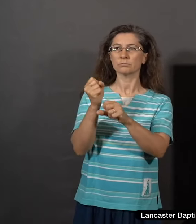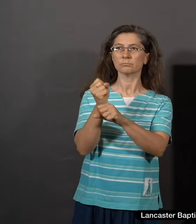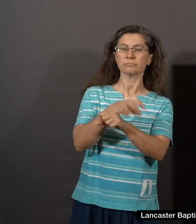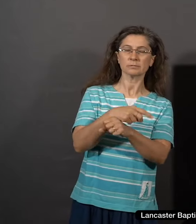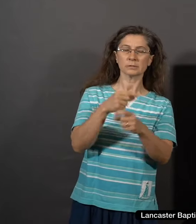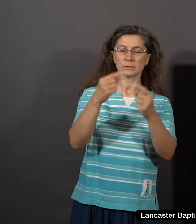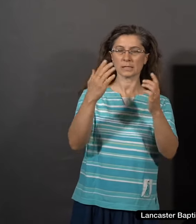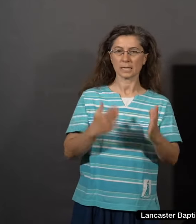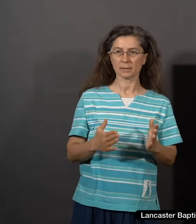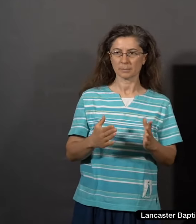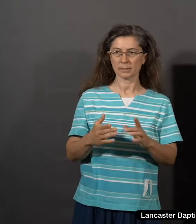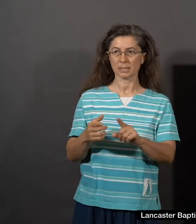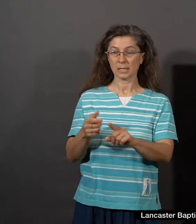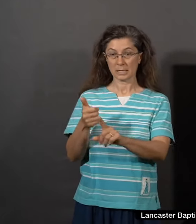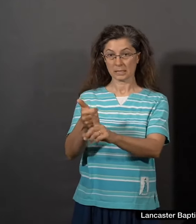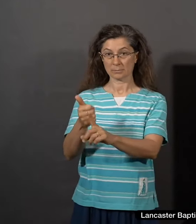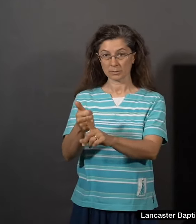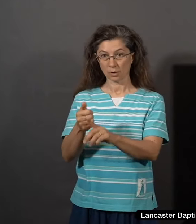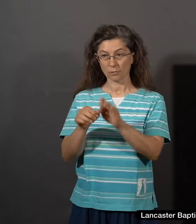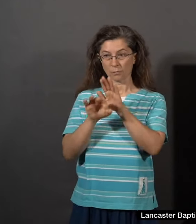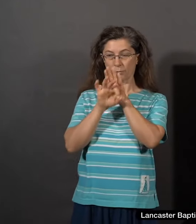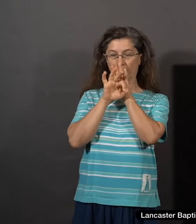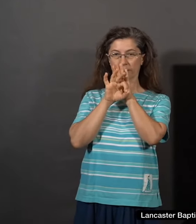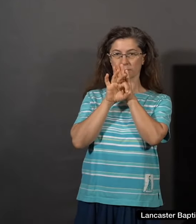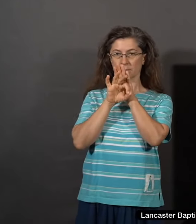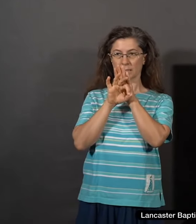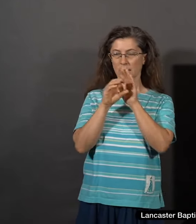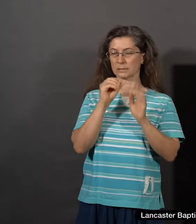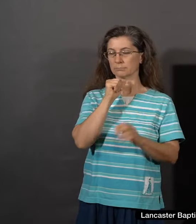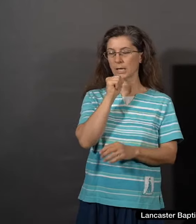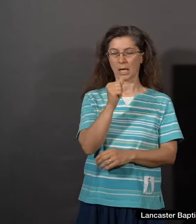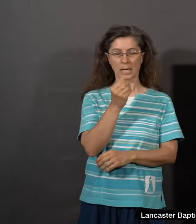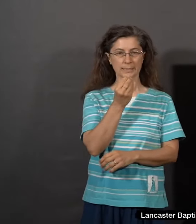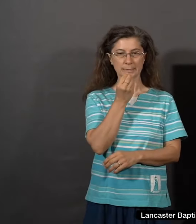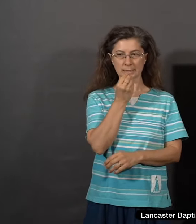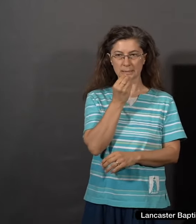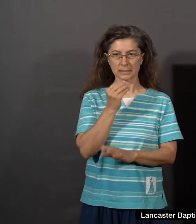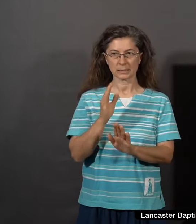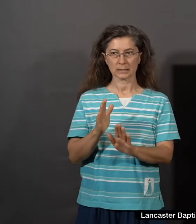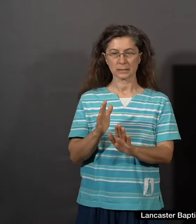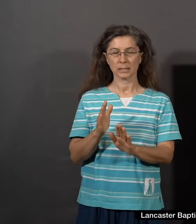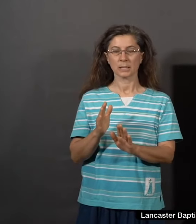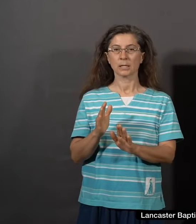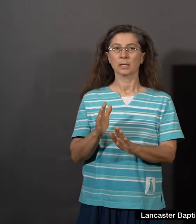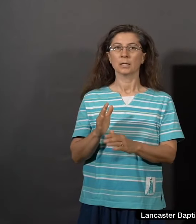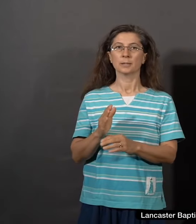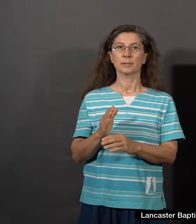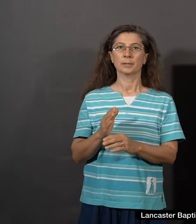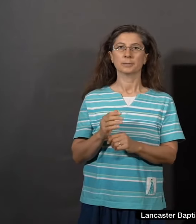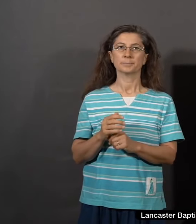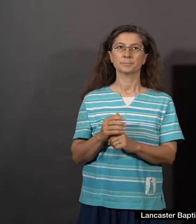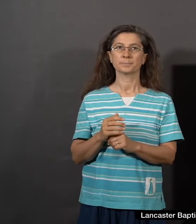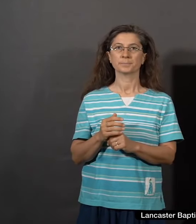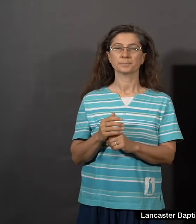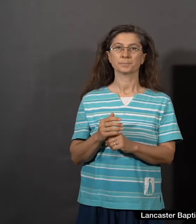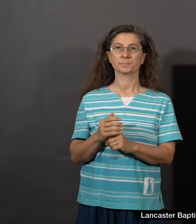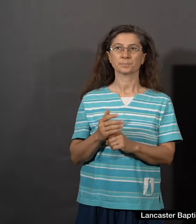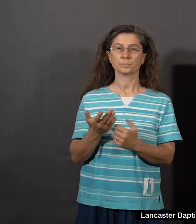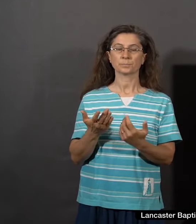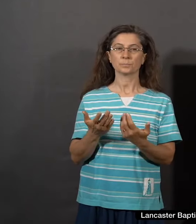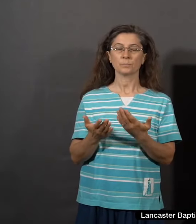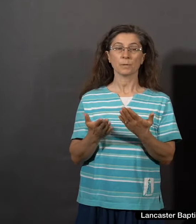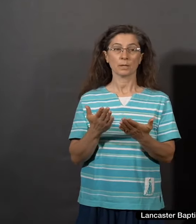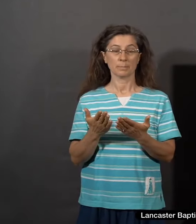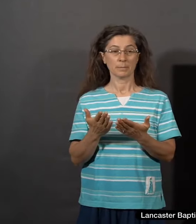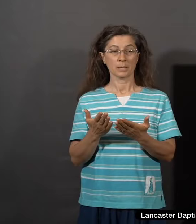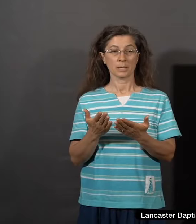whenever there's a desperate situation god's people have always set aside a meal and sometimes more than one